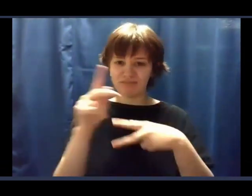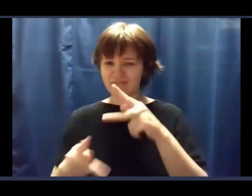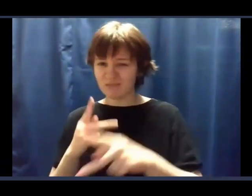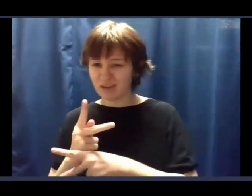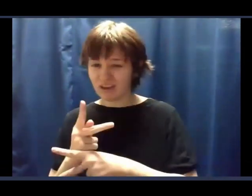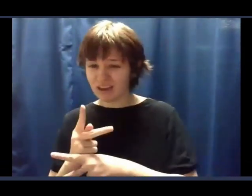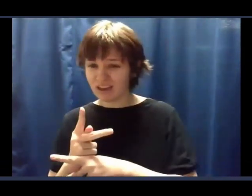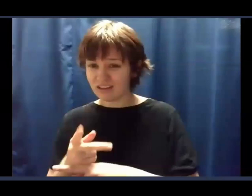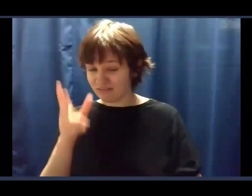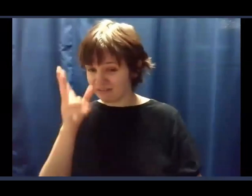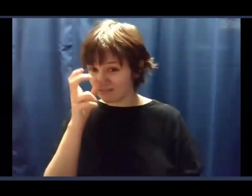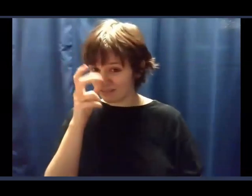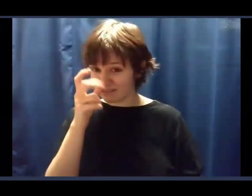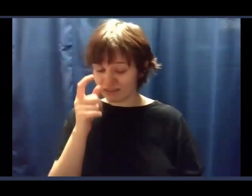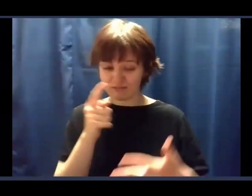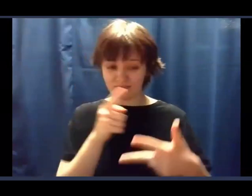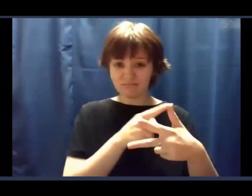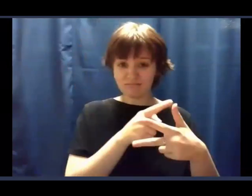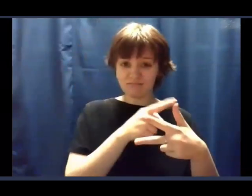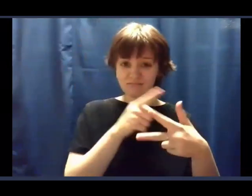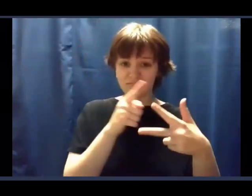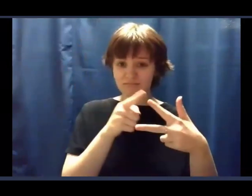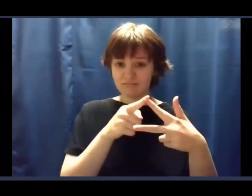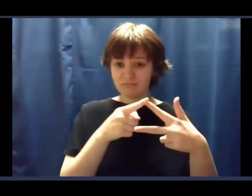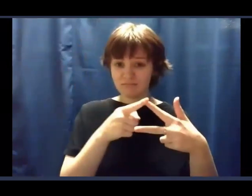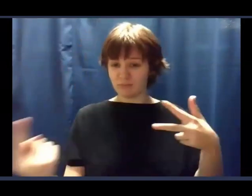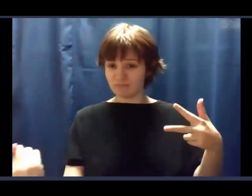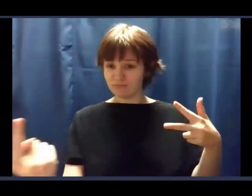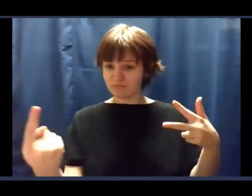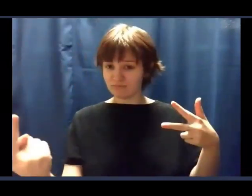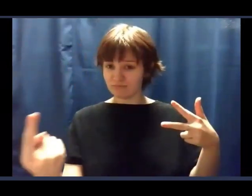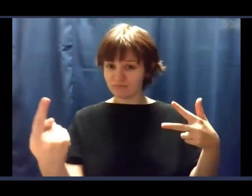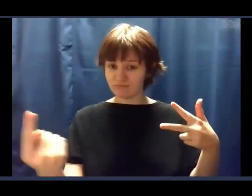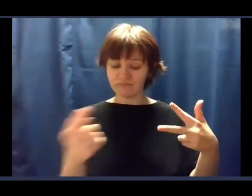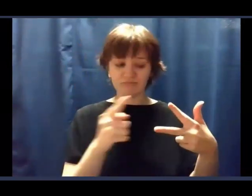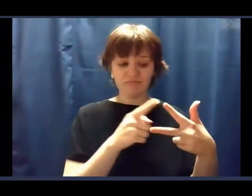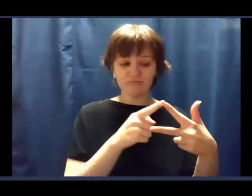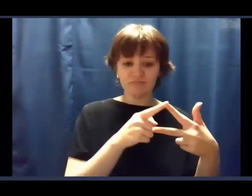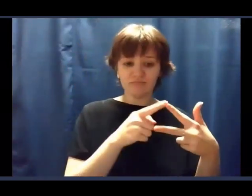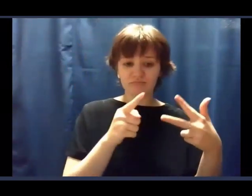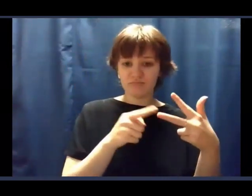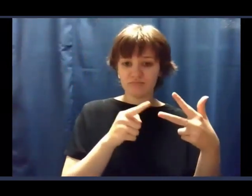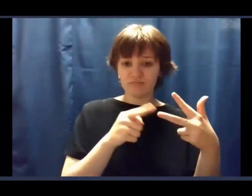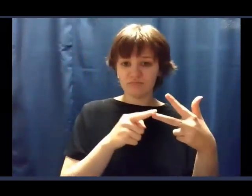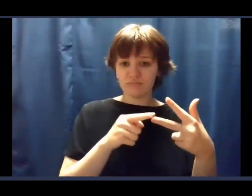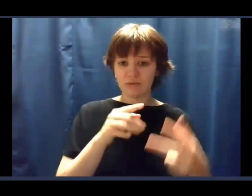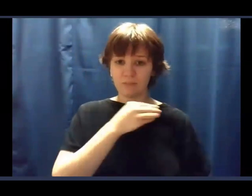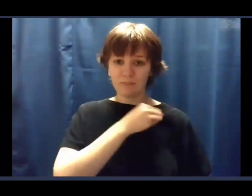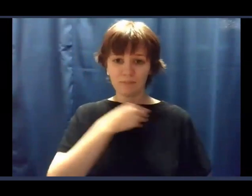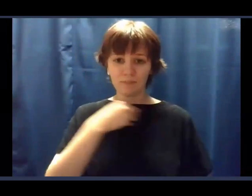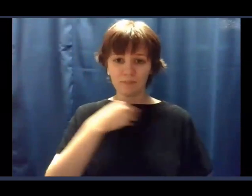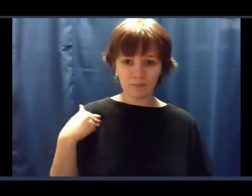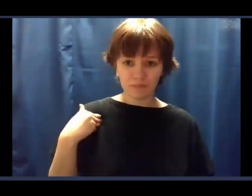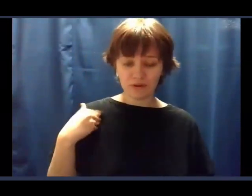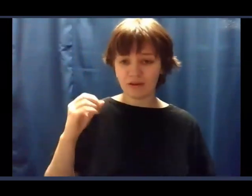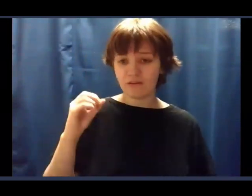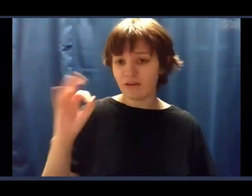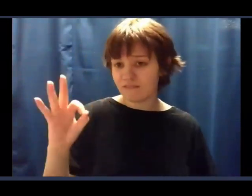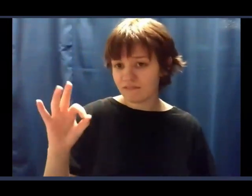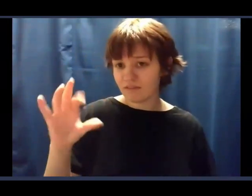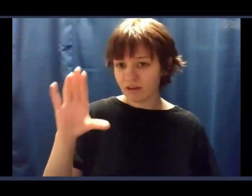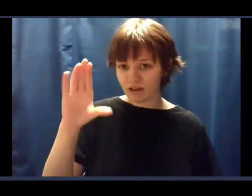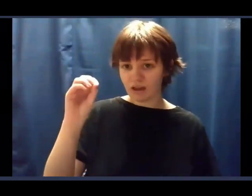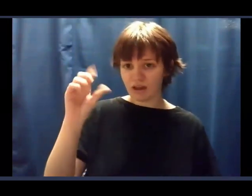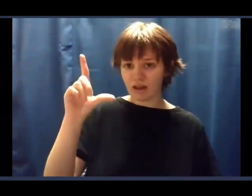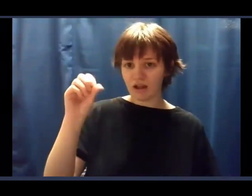as a member of a colony. So ants as a kind of insect turn out to be closest related to